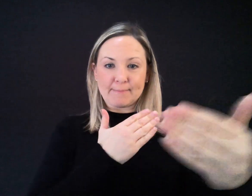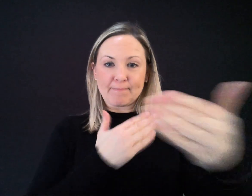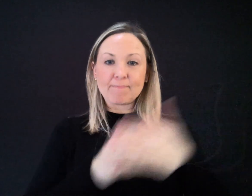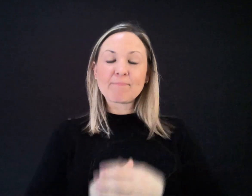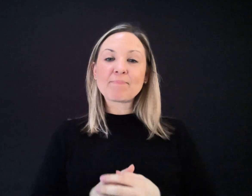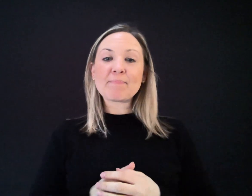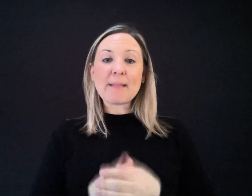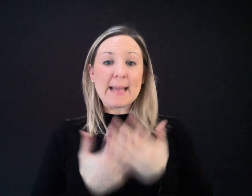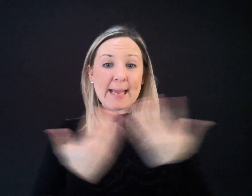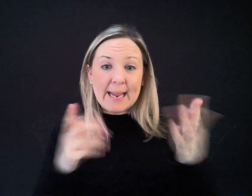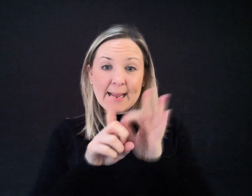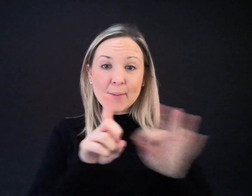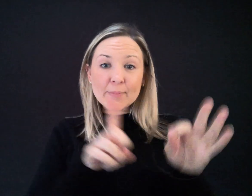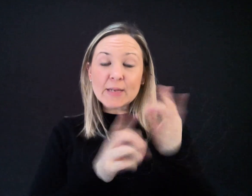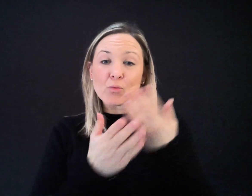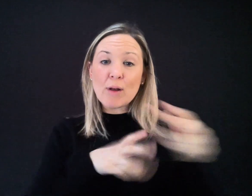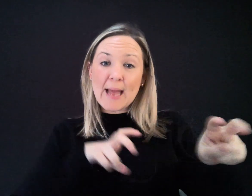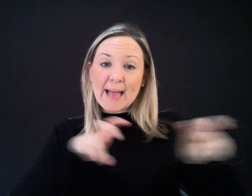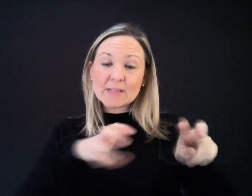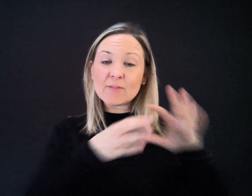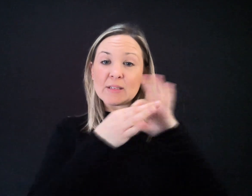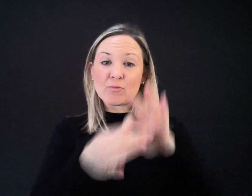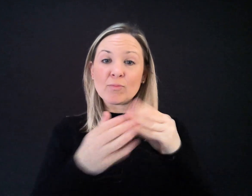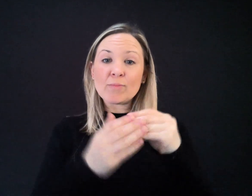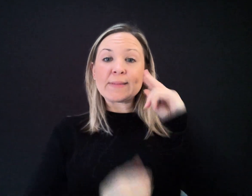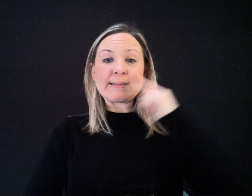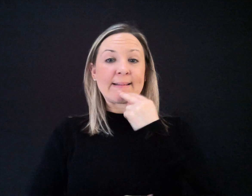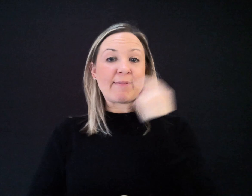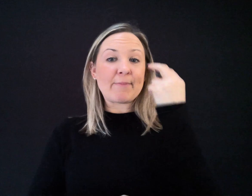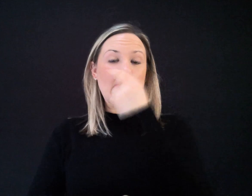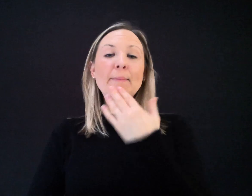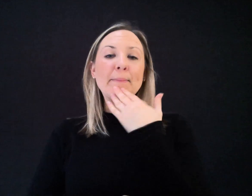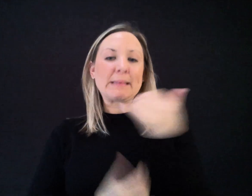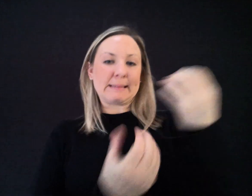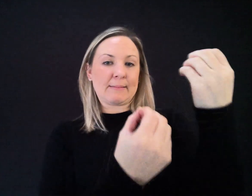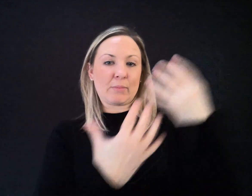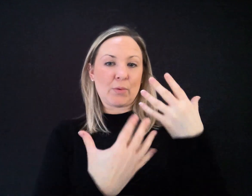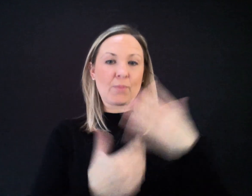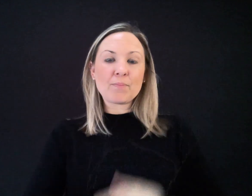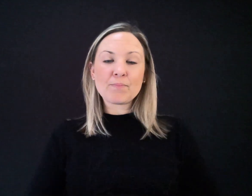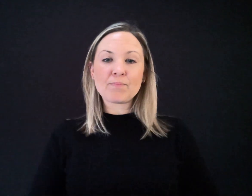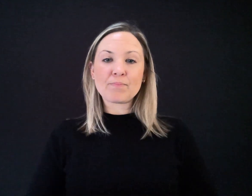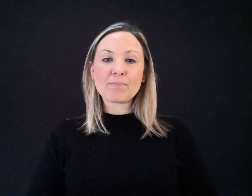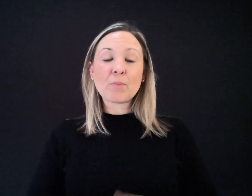any updates on activities relevant to deafblindness, please let us know. Please contact